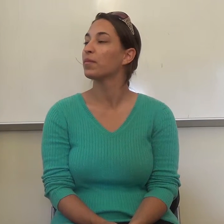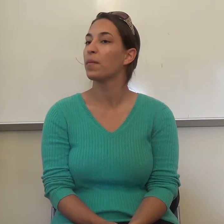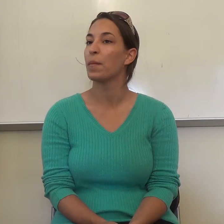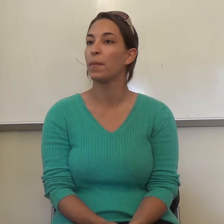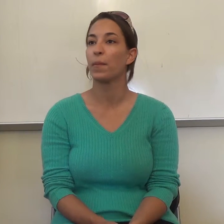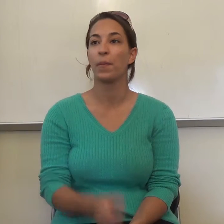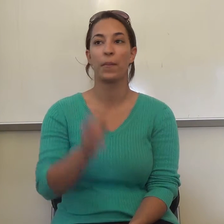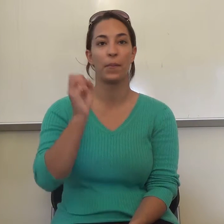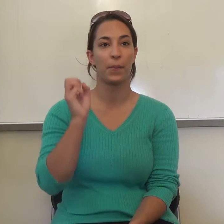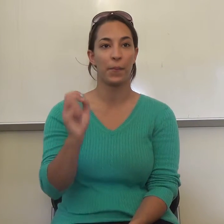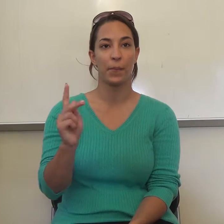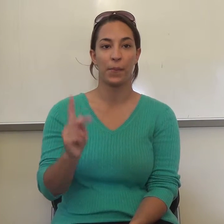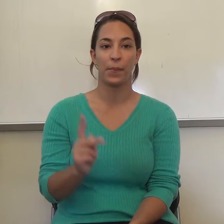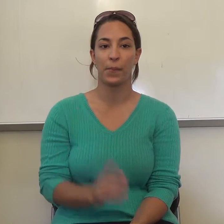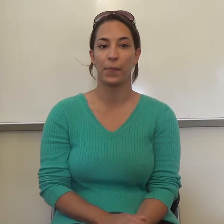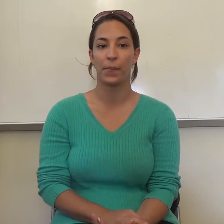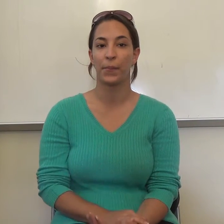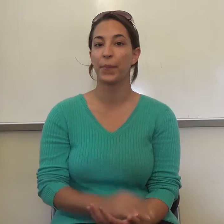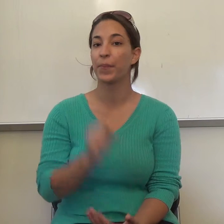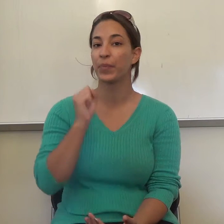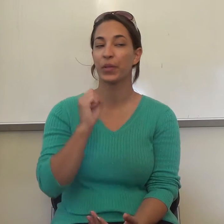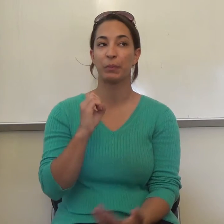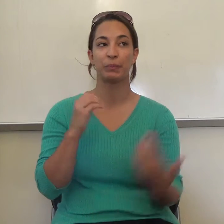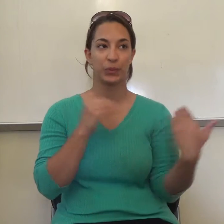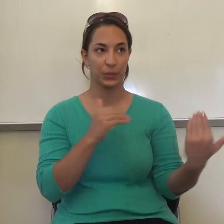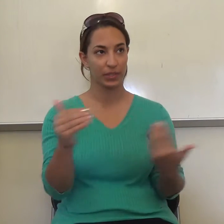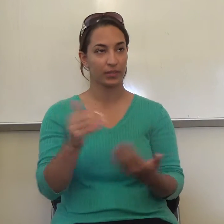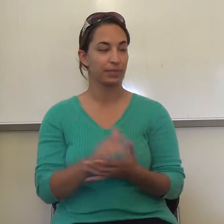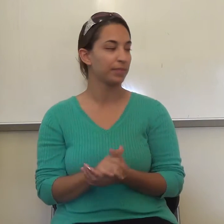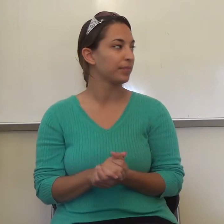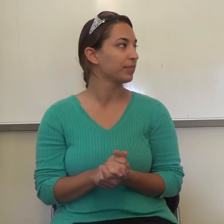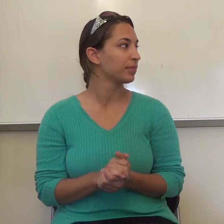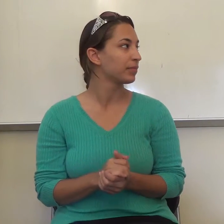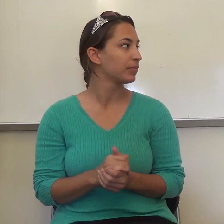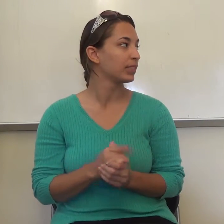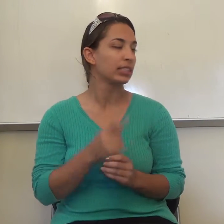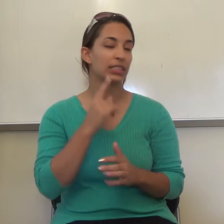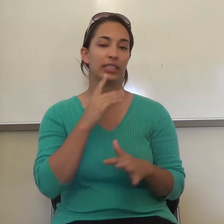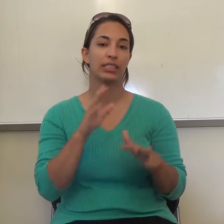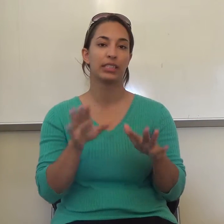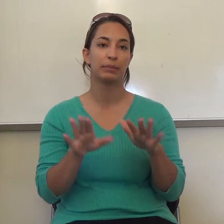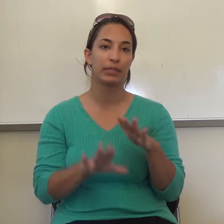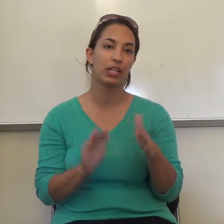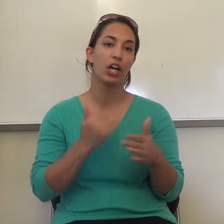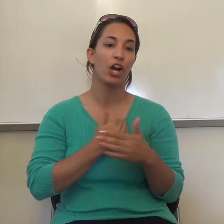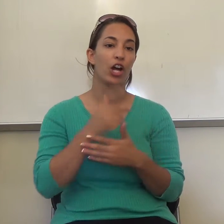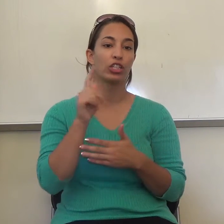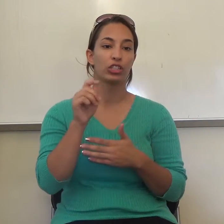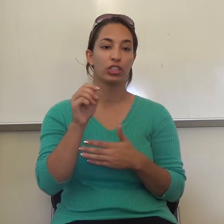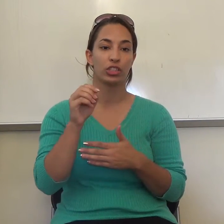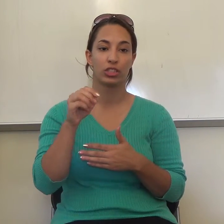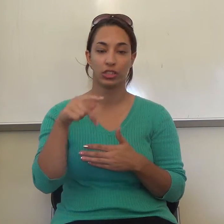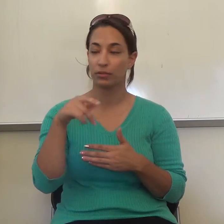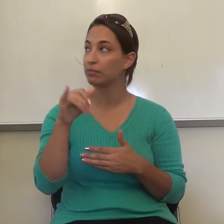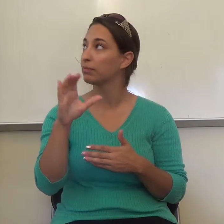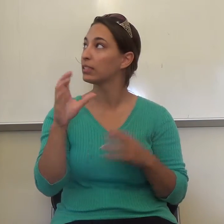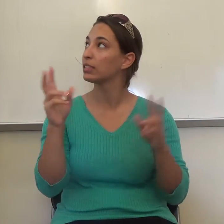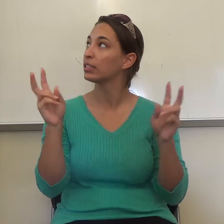Okay, so, yes, so go ahead. Basically, our topic was the lawsuit